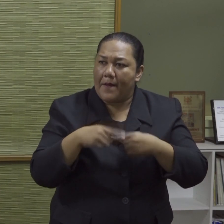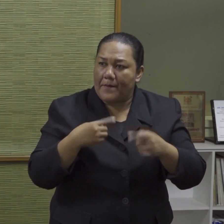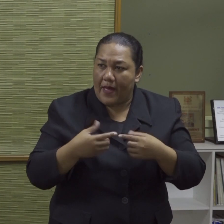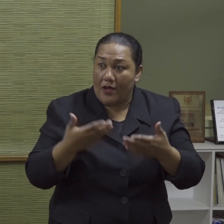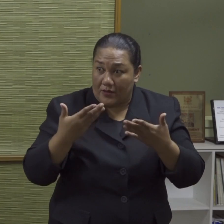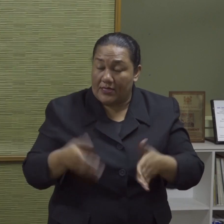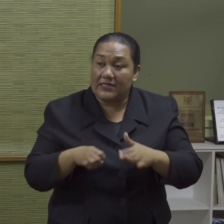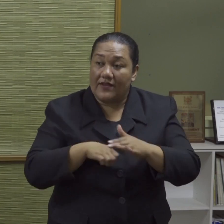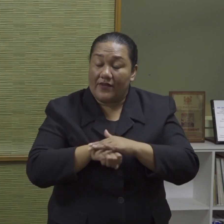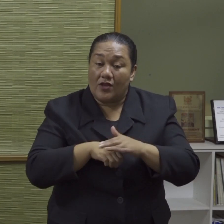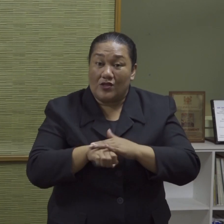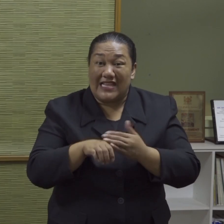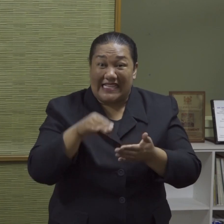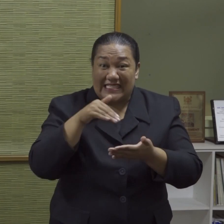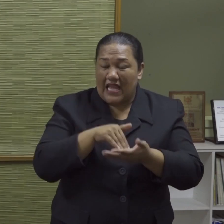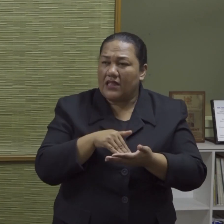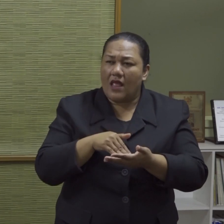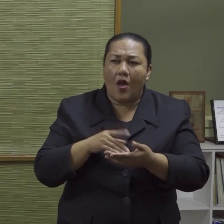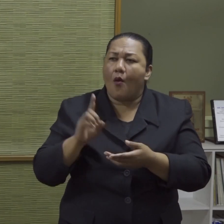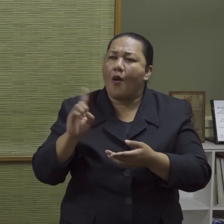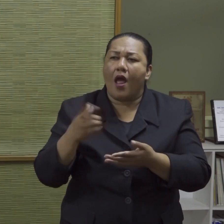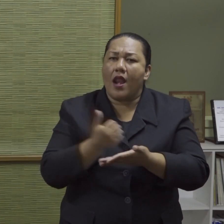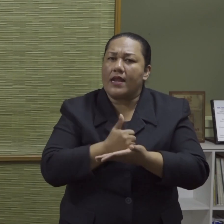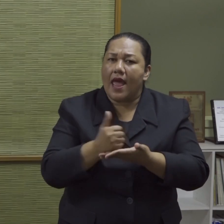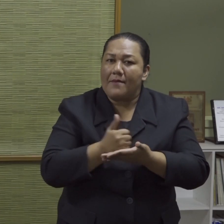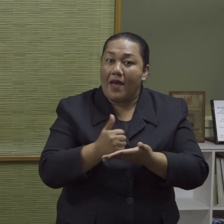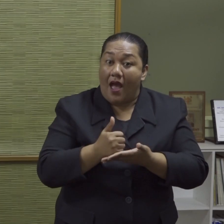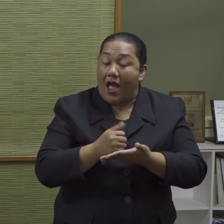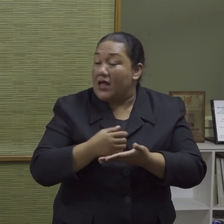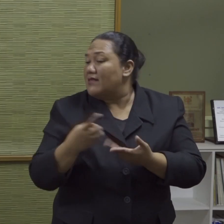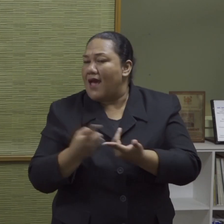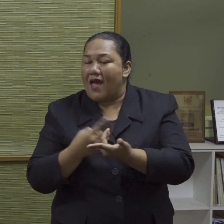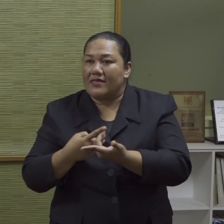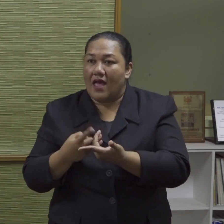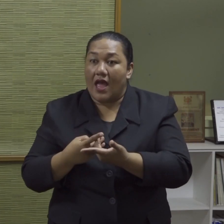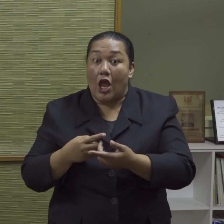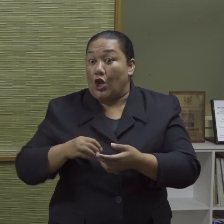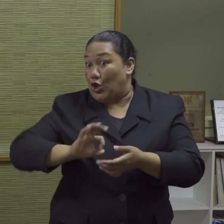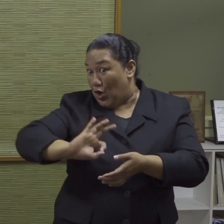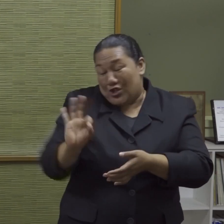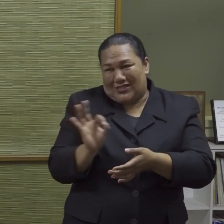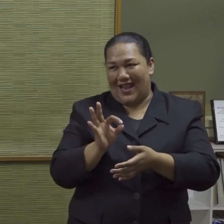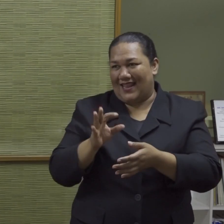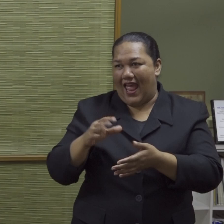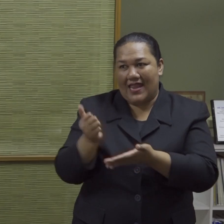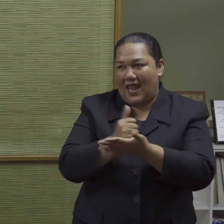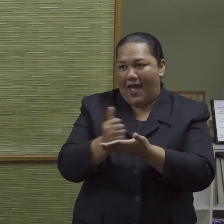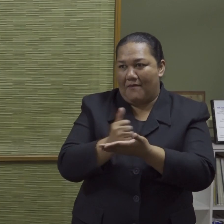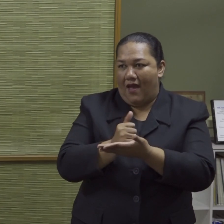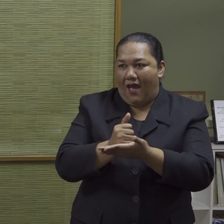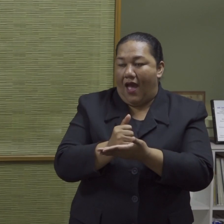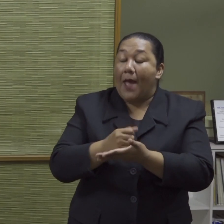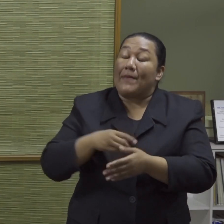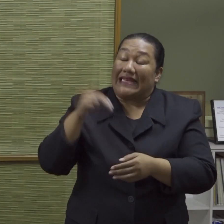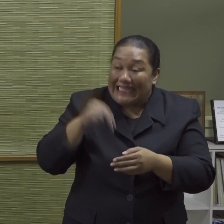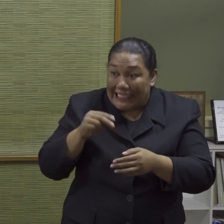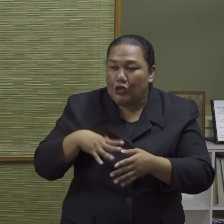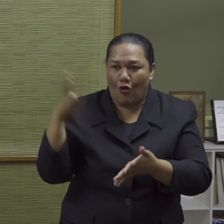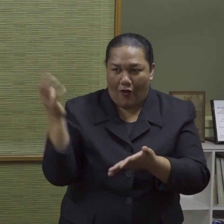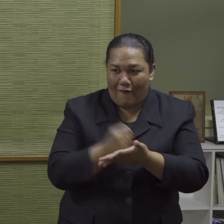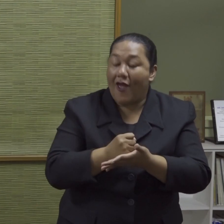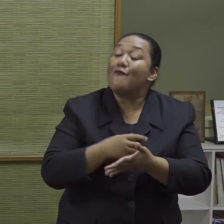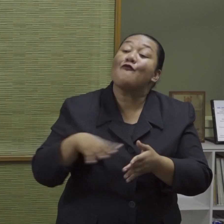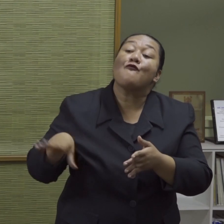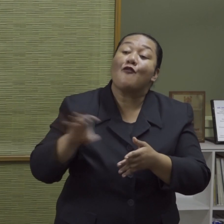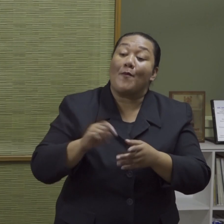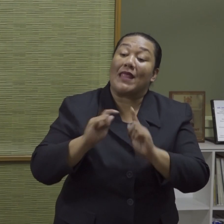evacuation centers? I don't have the numbers right now. I still have the team on the ground still trying to ascertain the total number of evacuees.